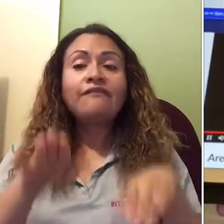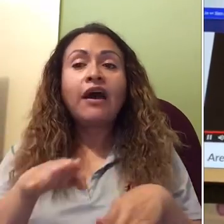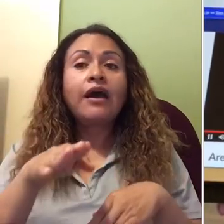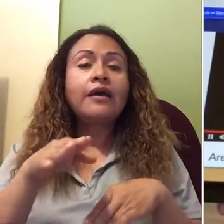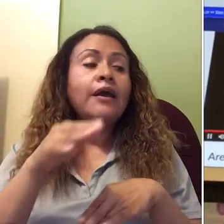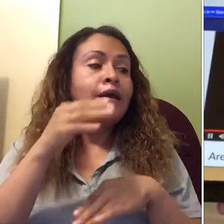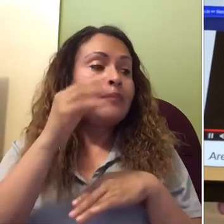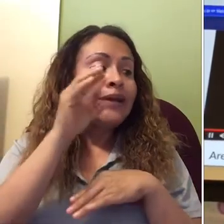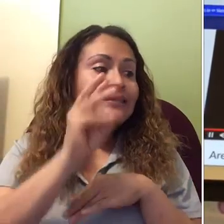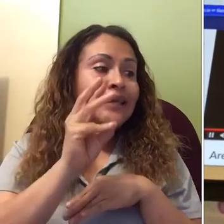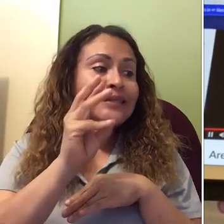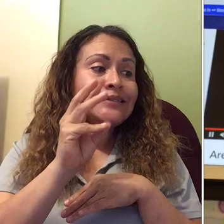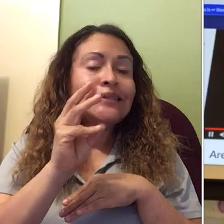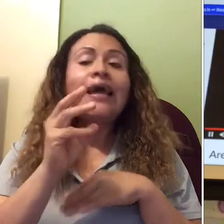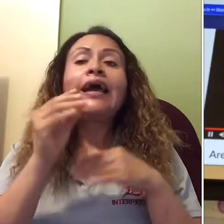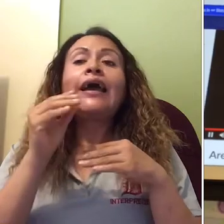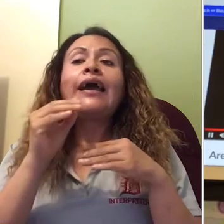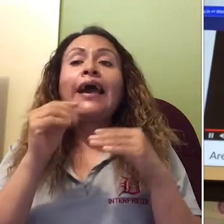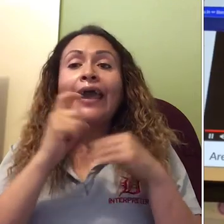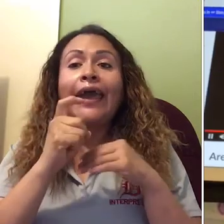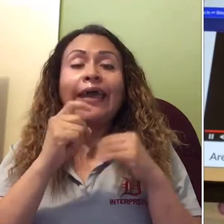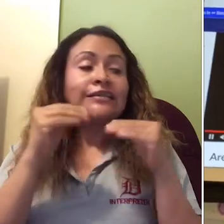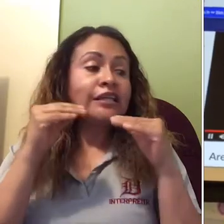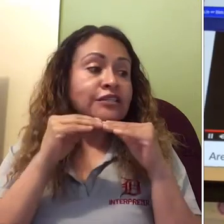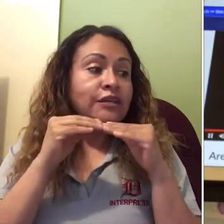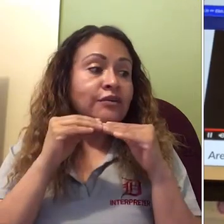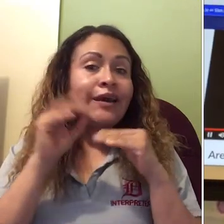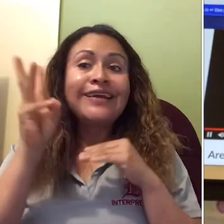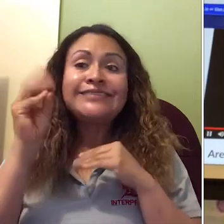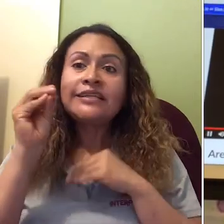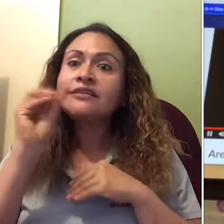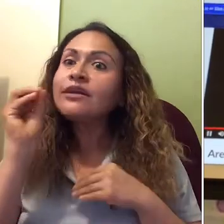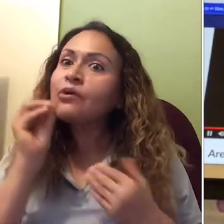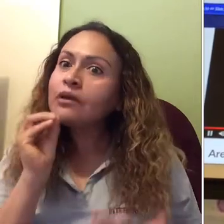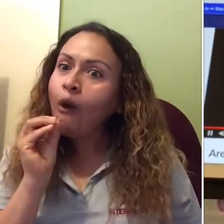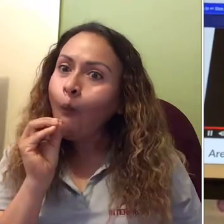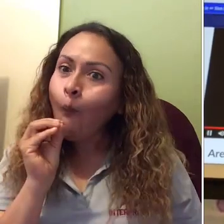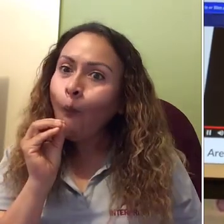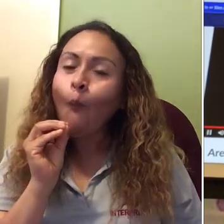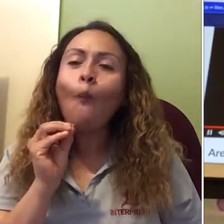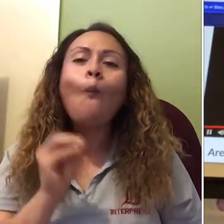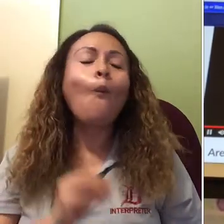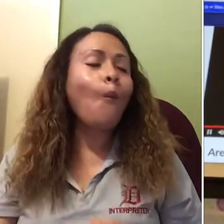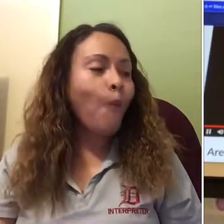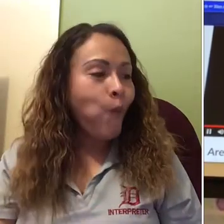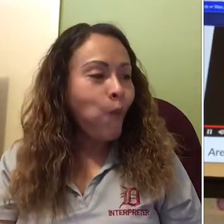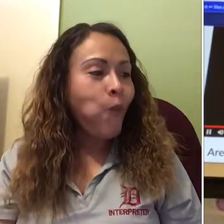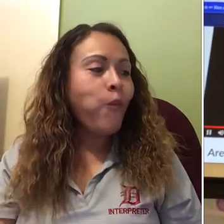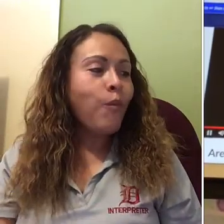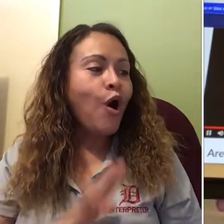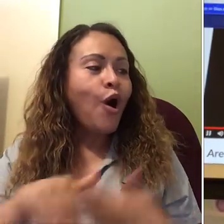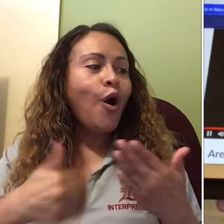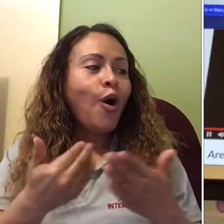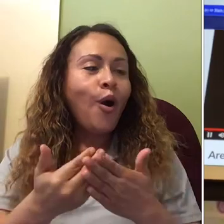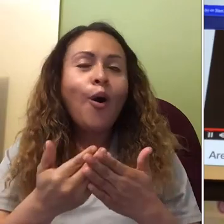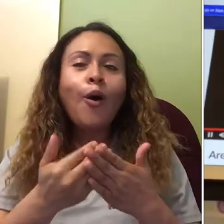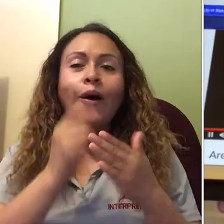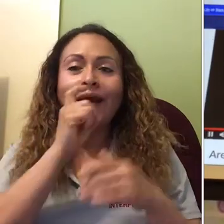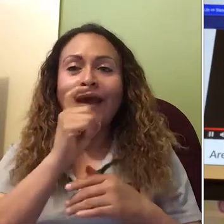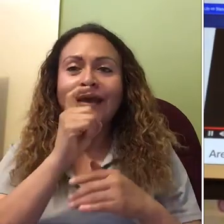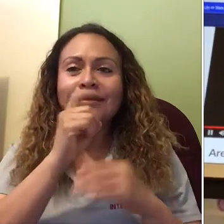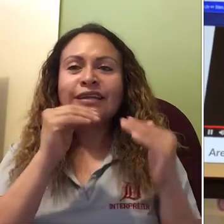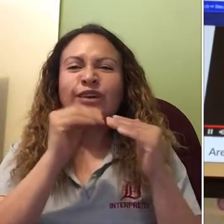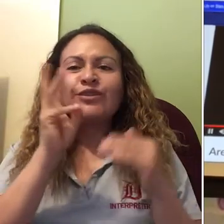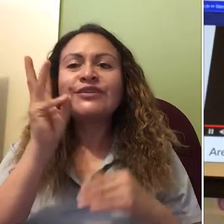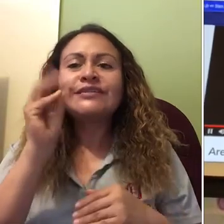by 6, you get X is equal to 60 degrees. X is equal to 60 degrees. All of these are equal to 60